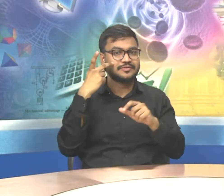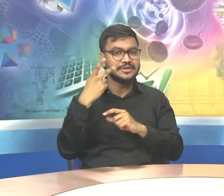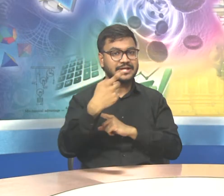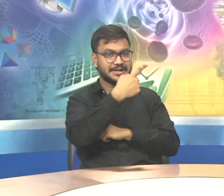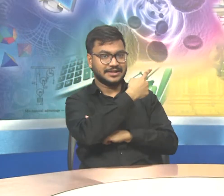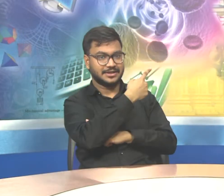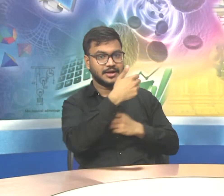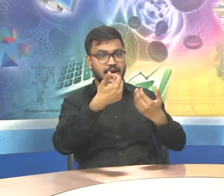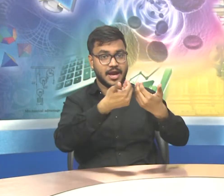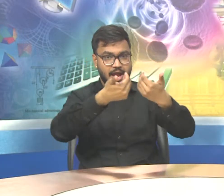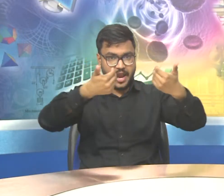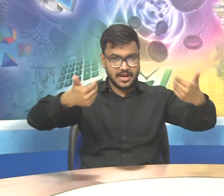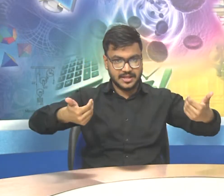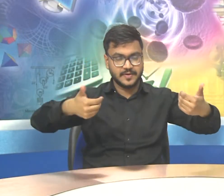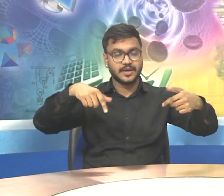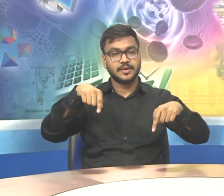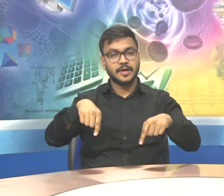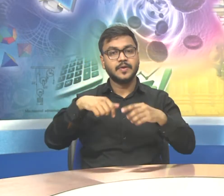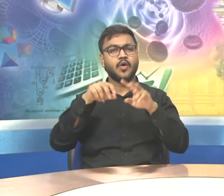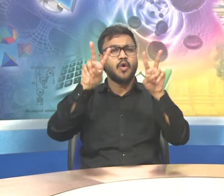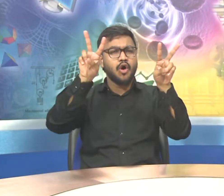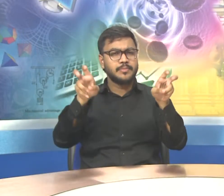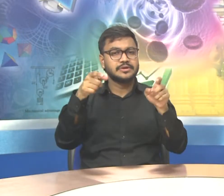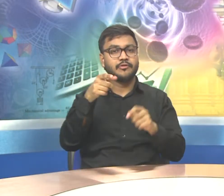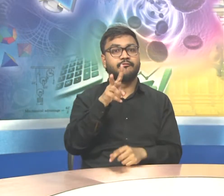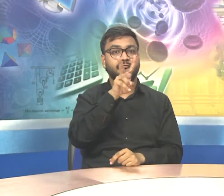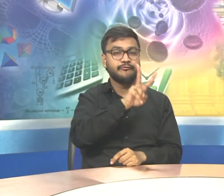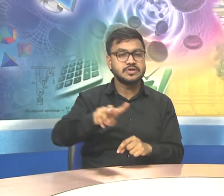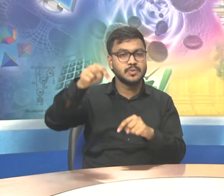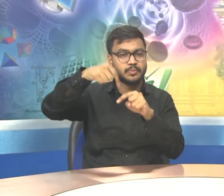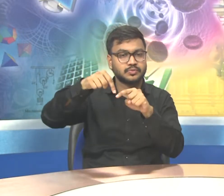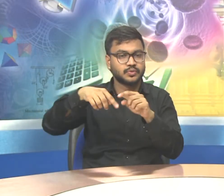Now the topic will be continue the value of vote.